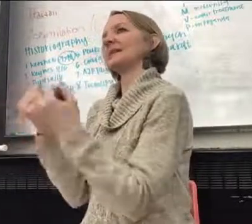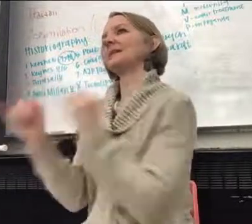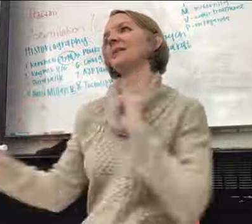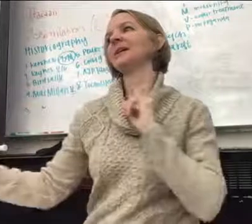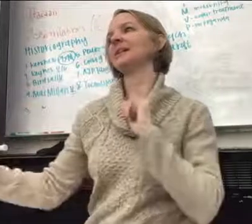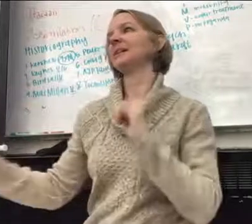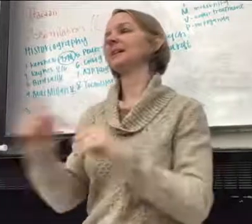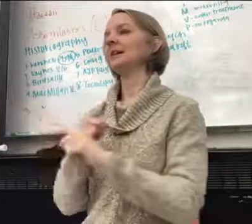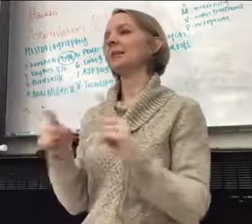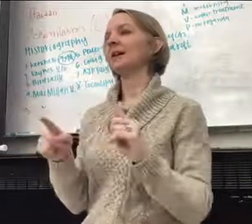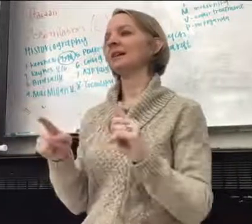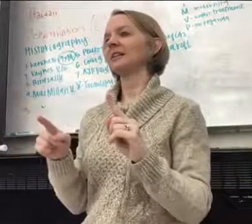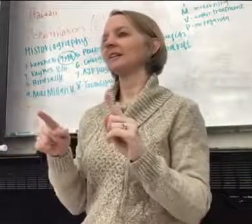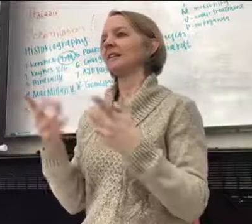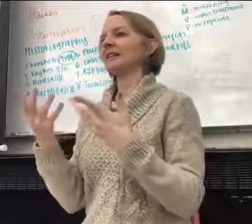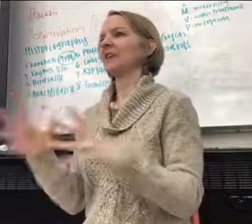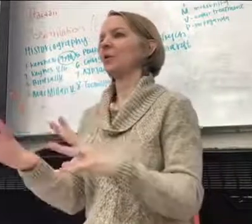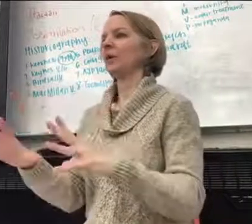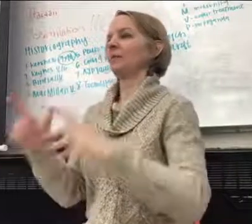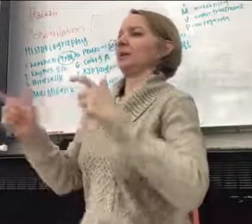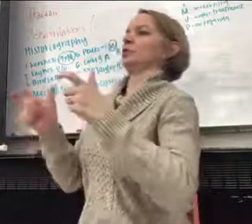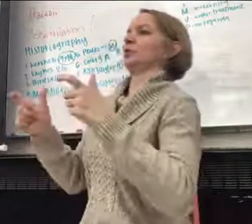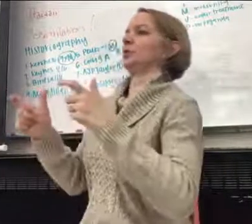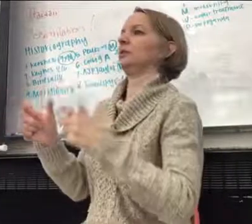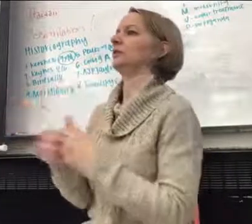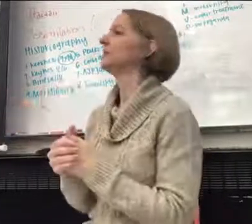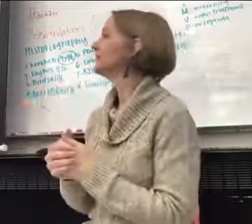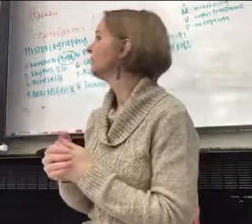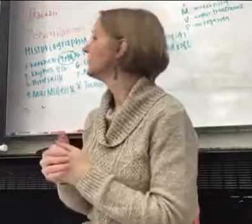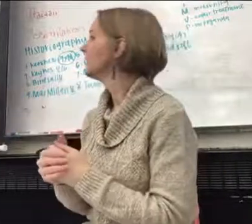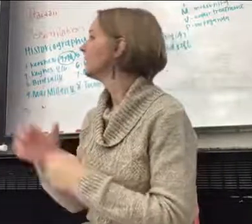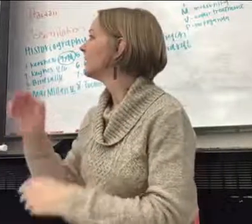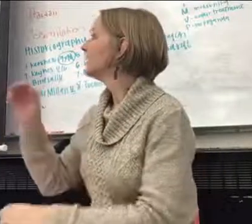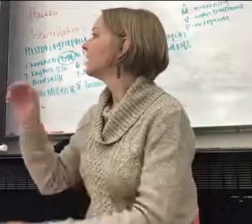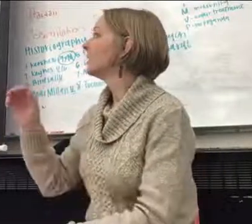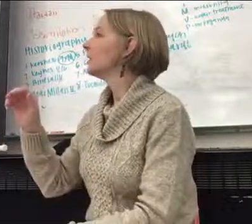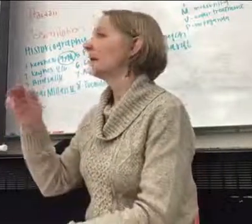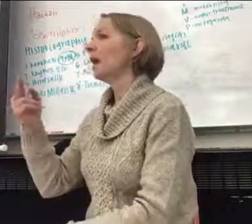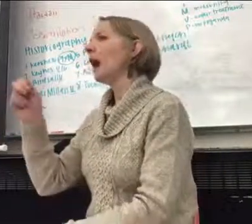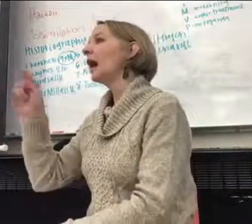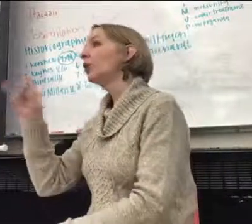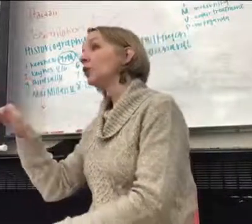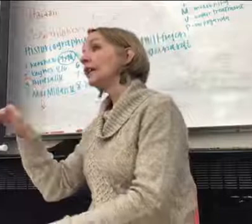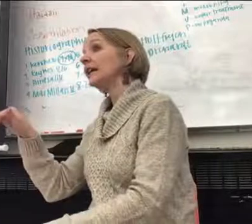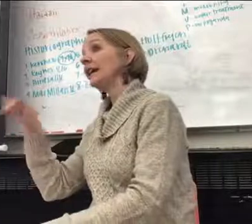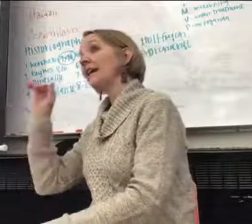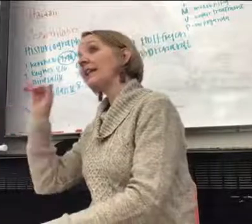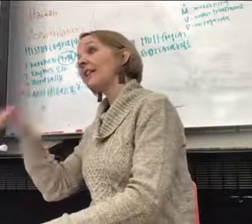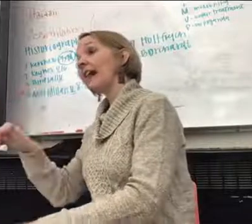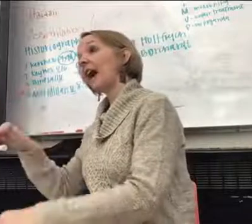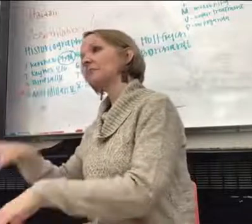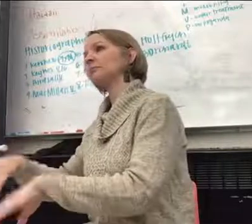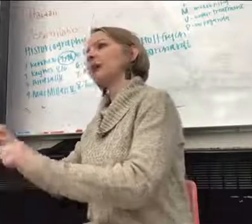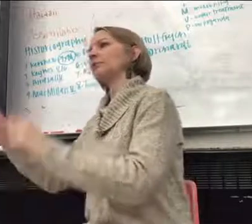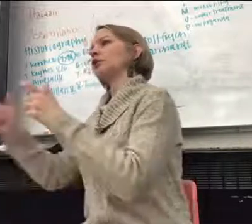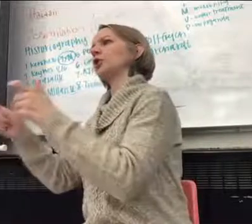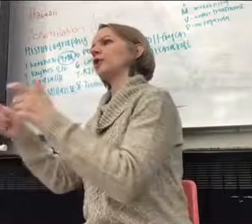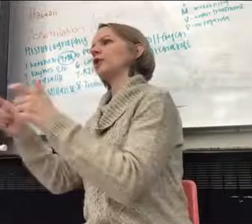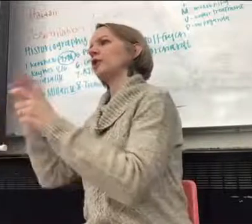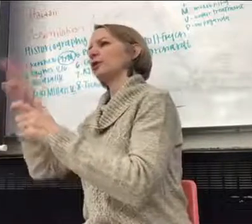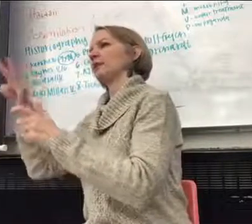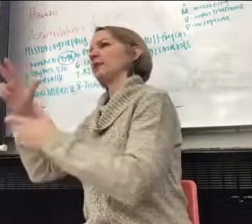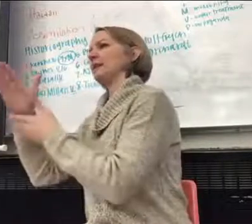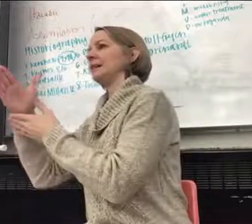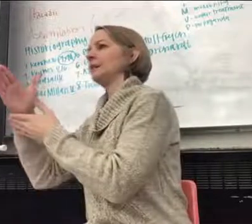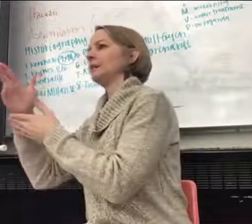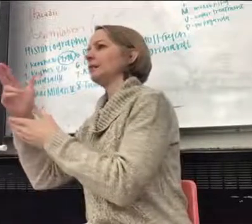Serbia didn't want to be controlled. It was more of an empire, wasn't it? Well, yeah, the Austria-Hungary Empire took up about a third of Europe and parts of Asia. Wasn't